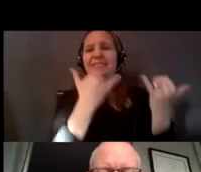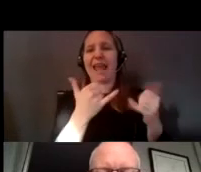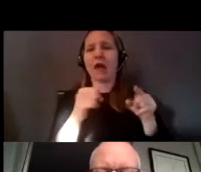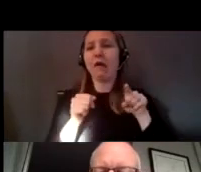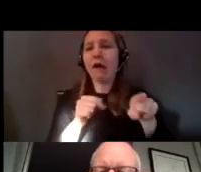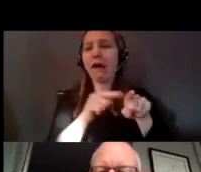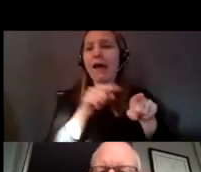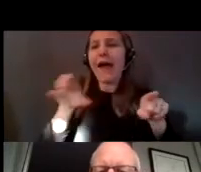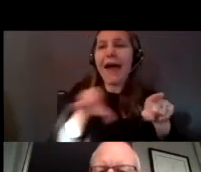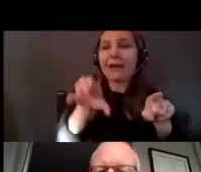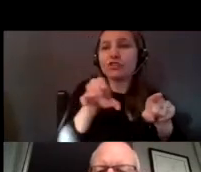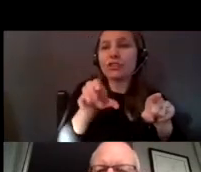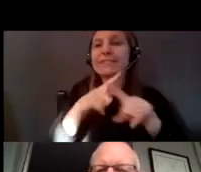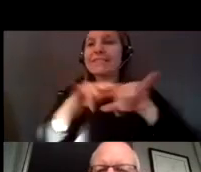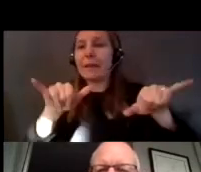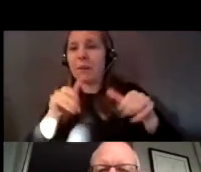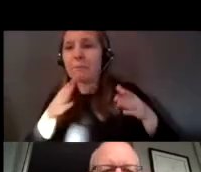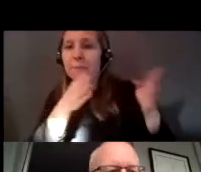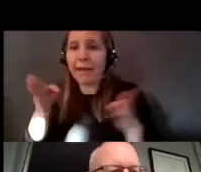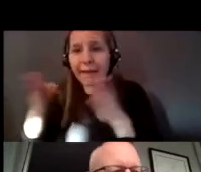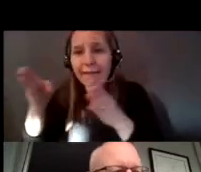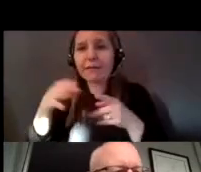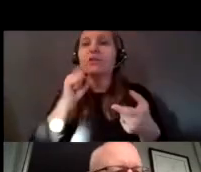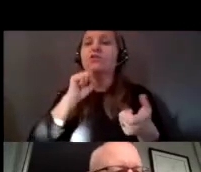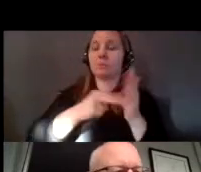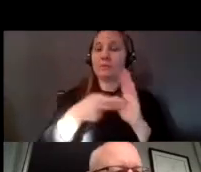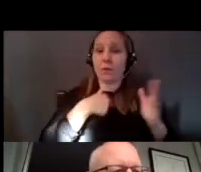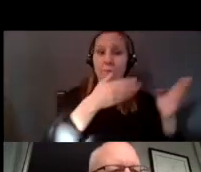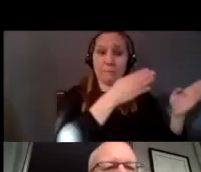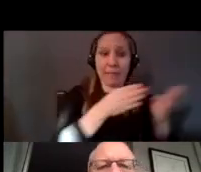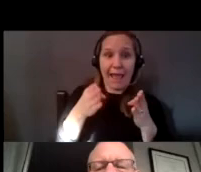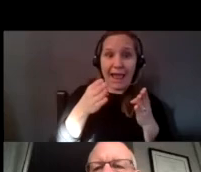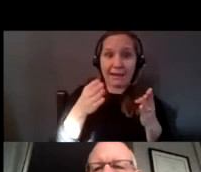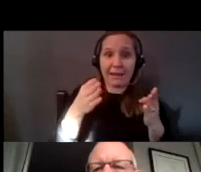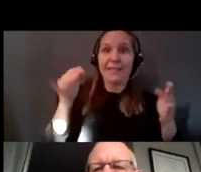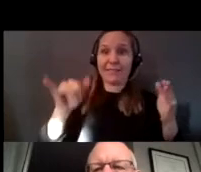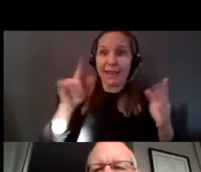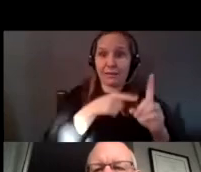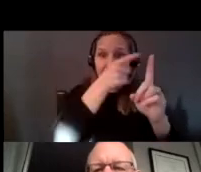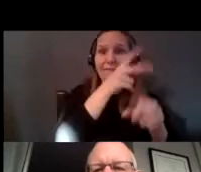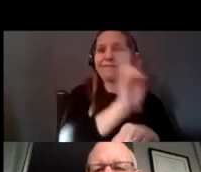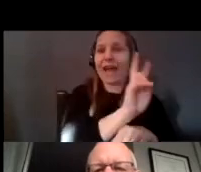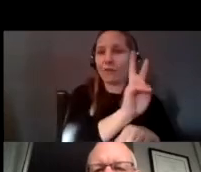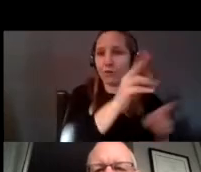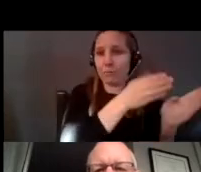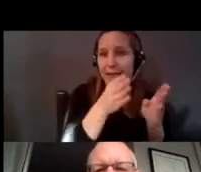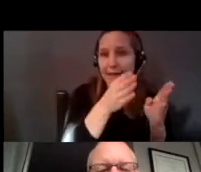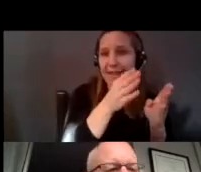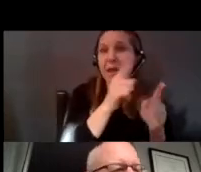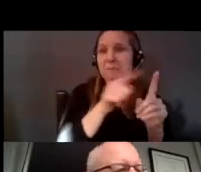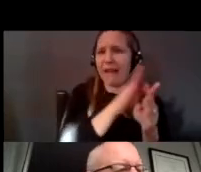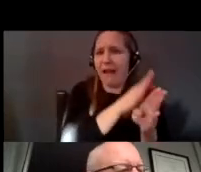while planning. So as we plan Vancouver together, one result is the Vancouver Plan. The next stream of